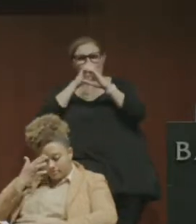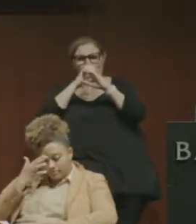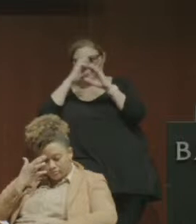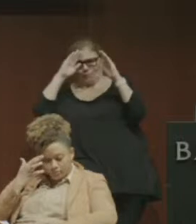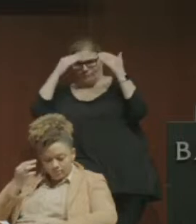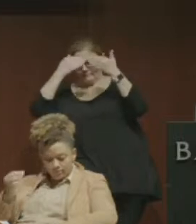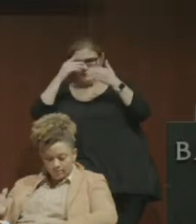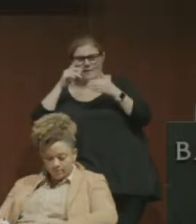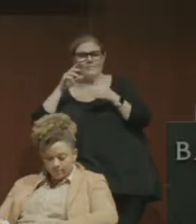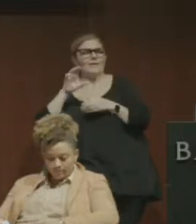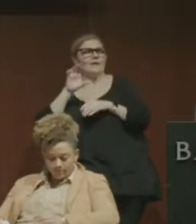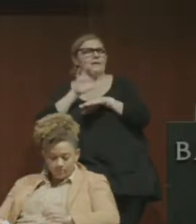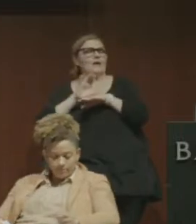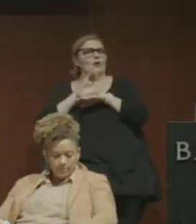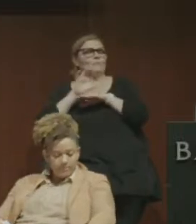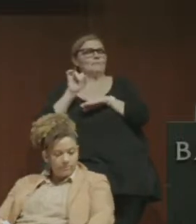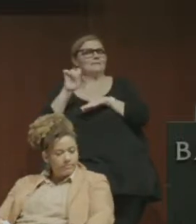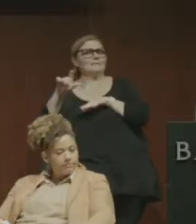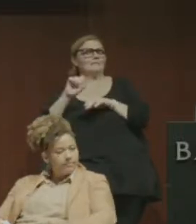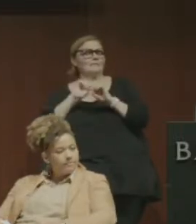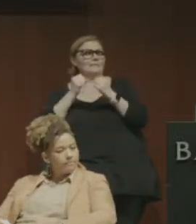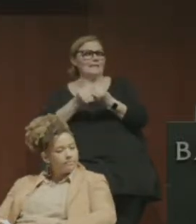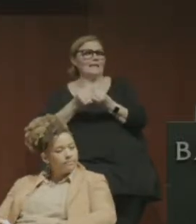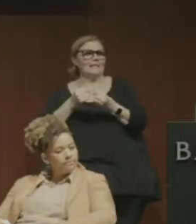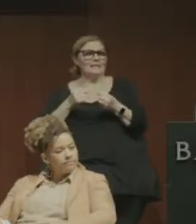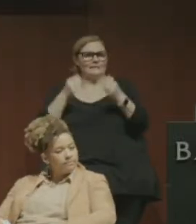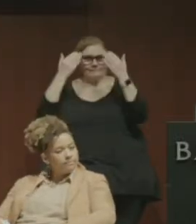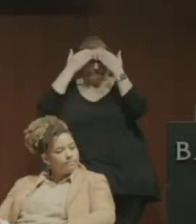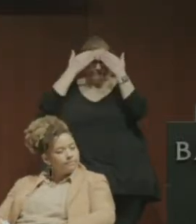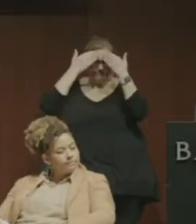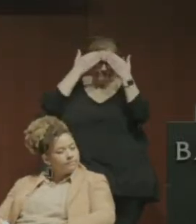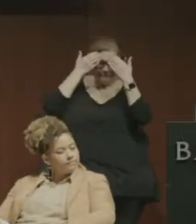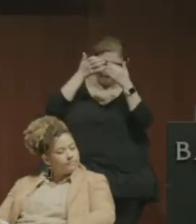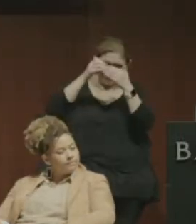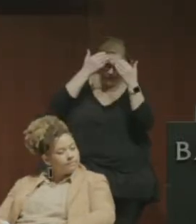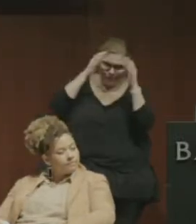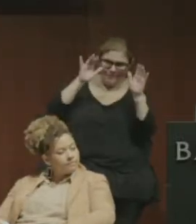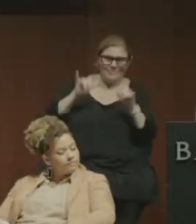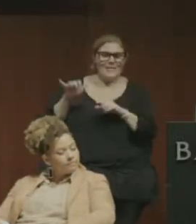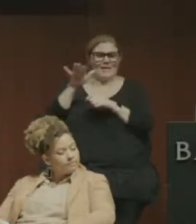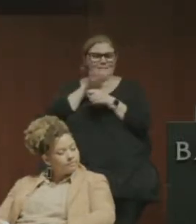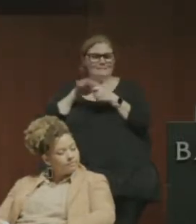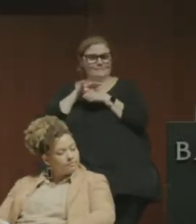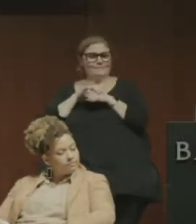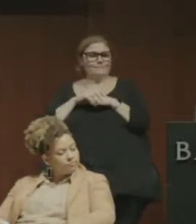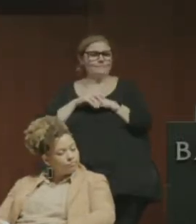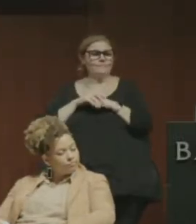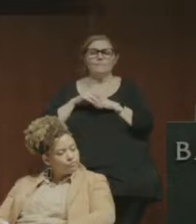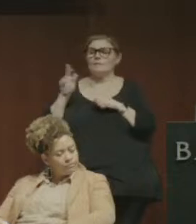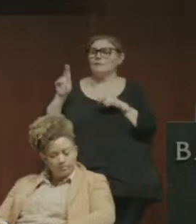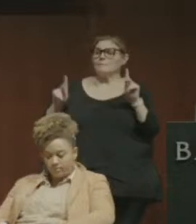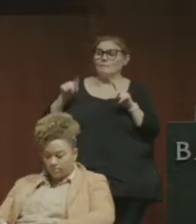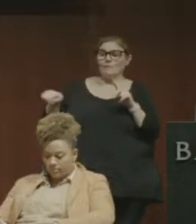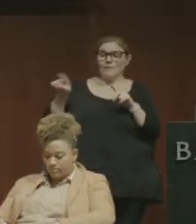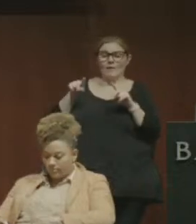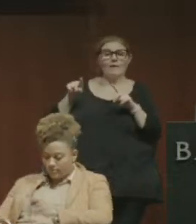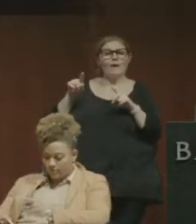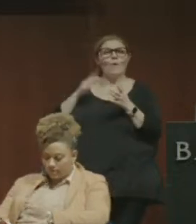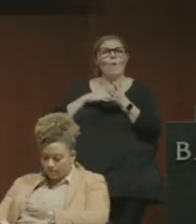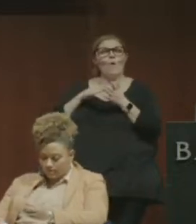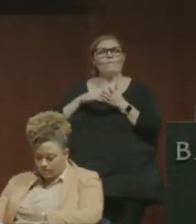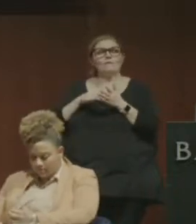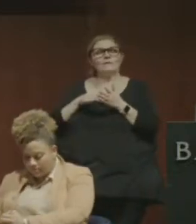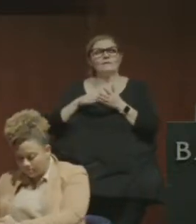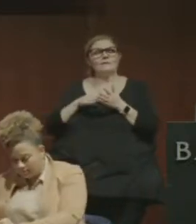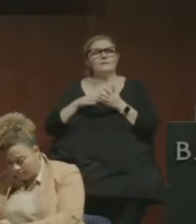Caribbean civil society to be found that in that CARICOM milieu. Those who are often